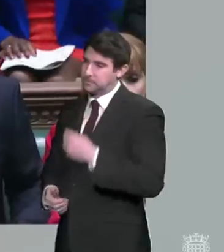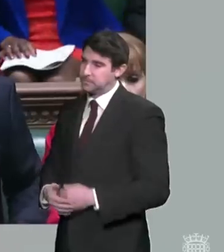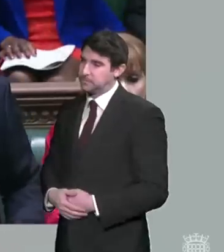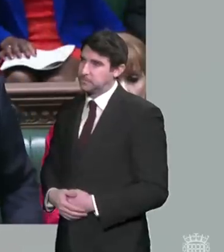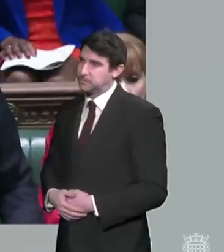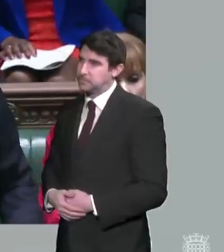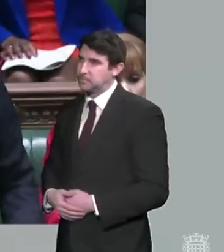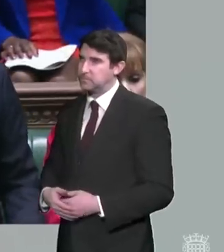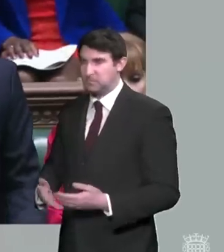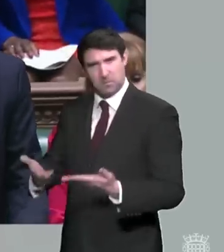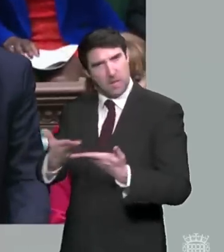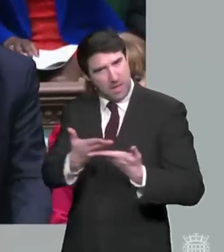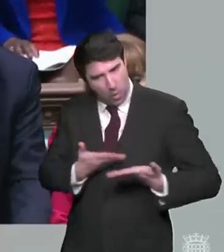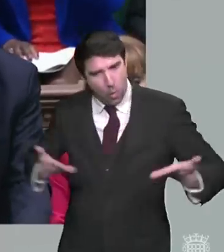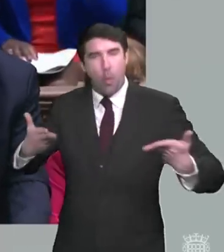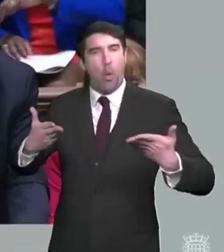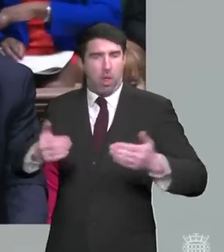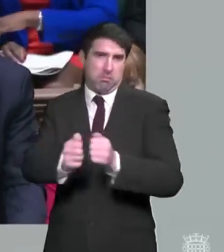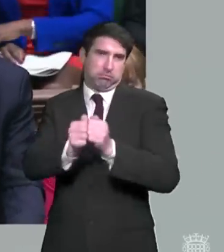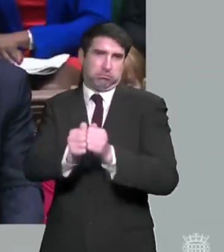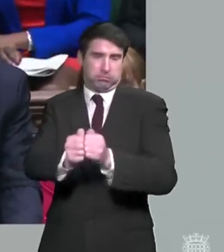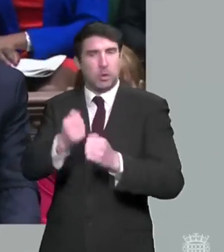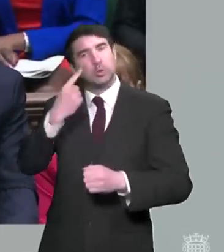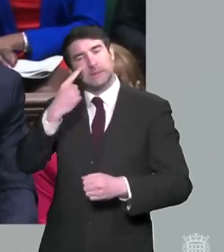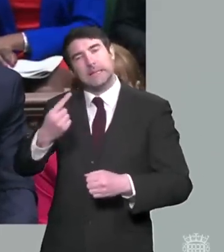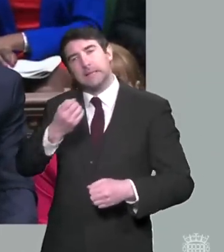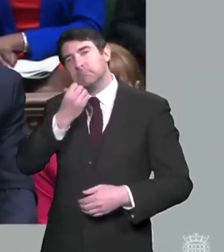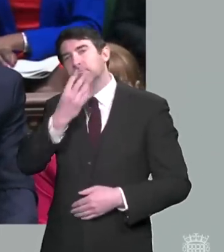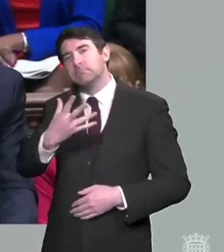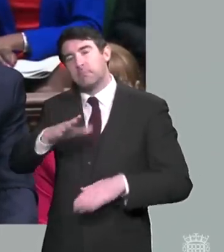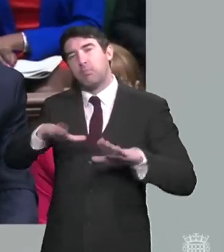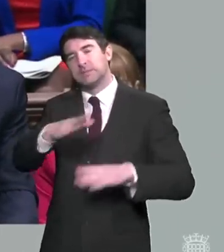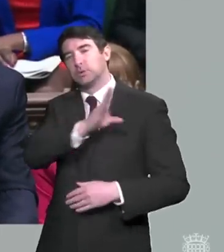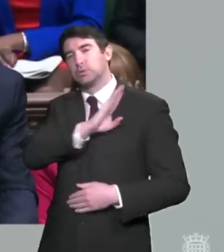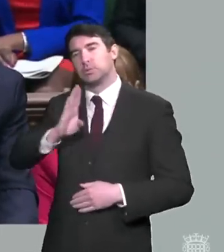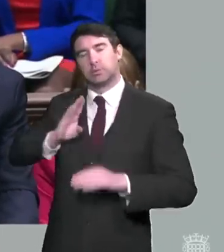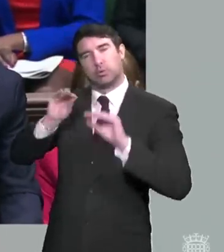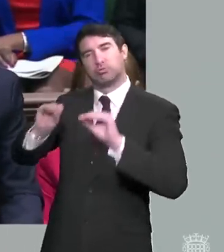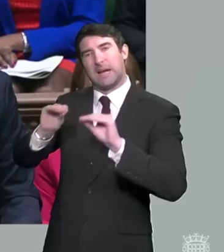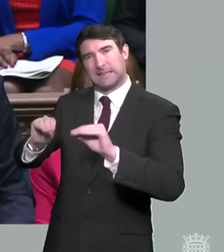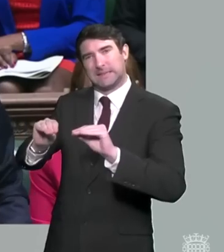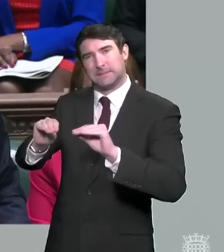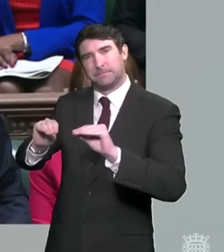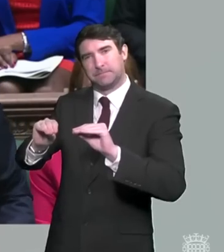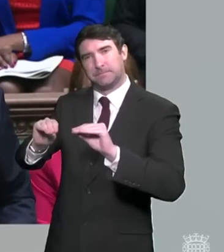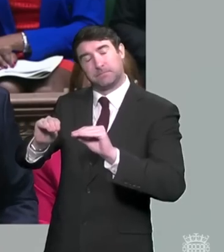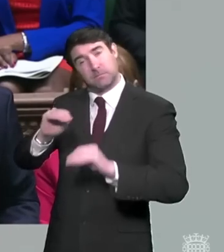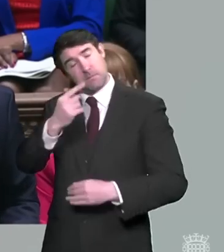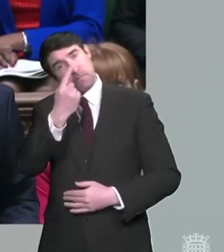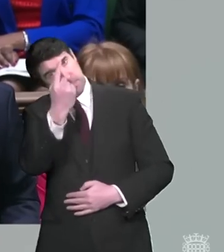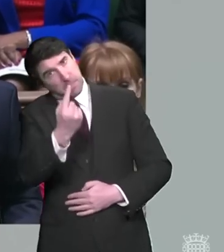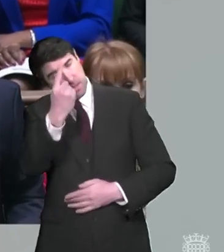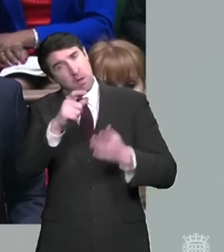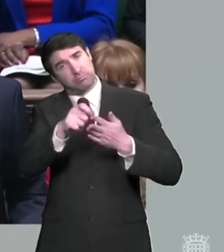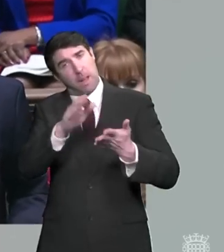Speaker, before I entered this House, I had responsibility for fighting for justice in The Hague for victims of Serbian